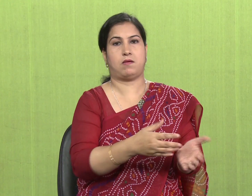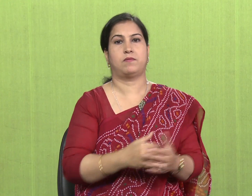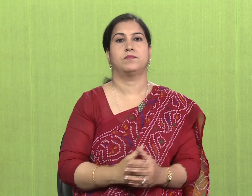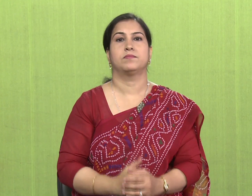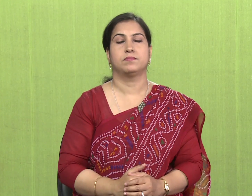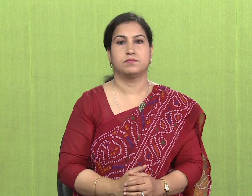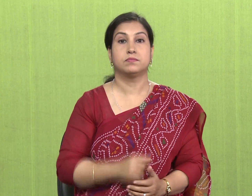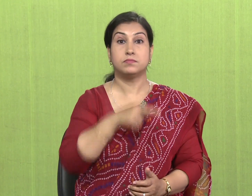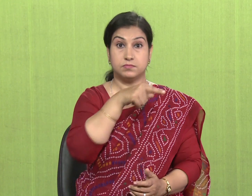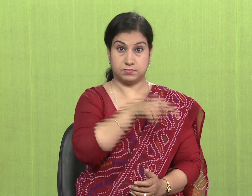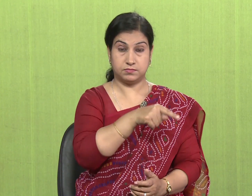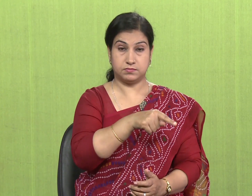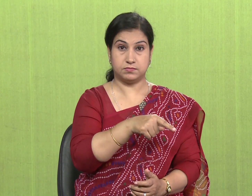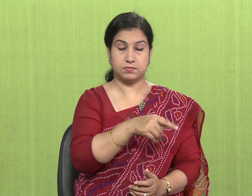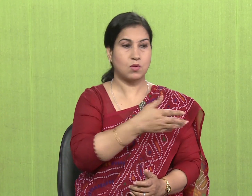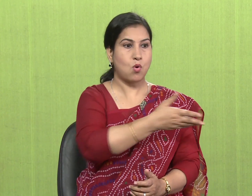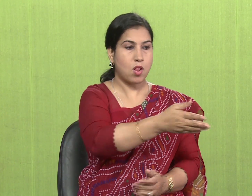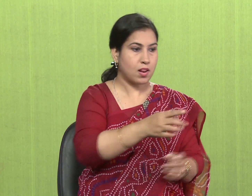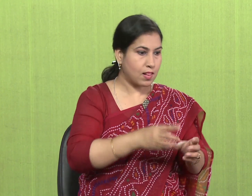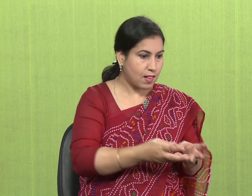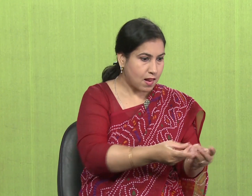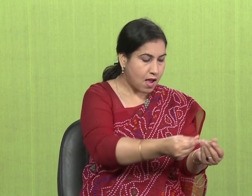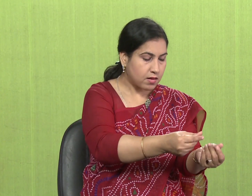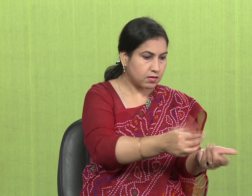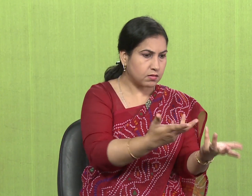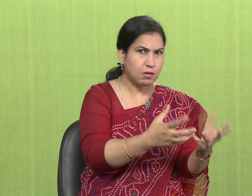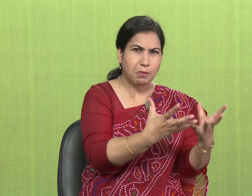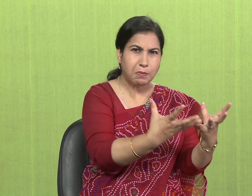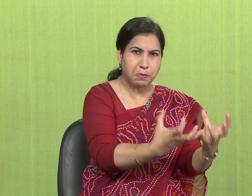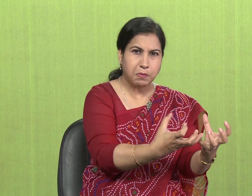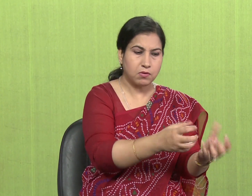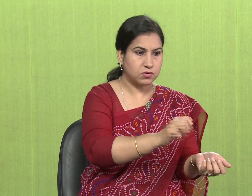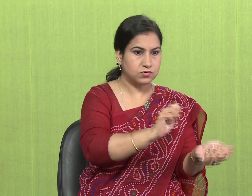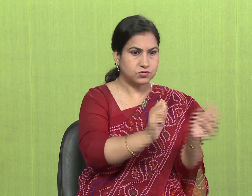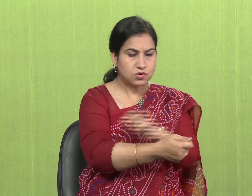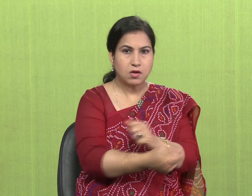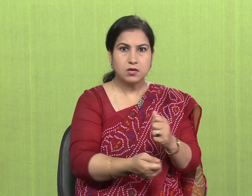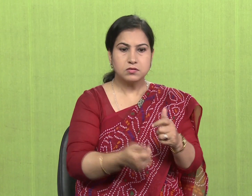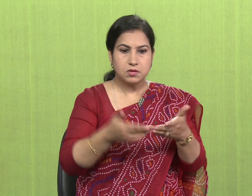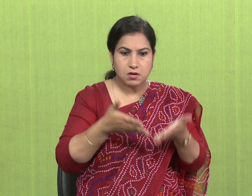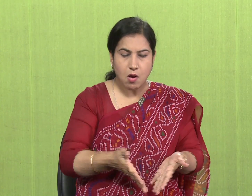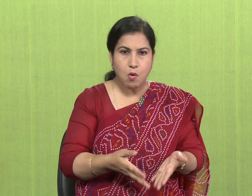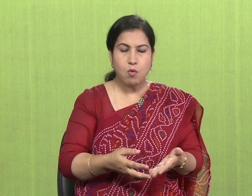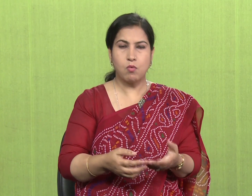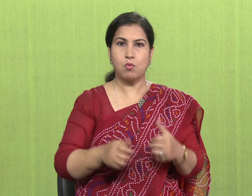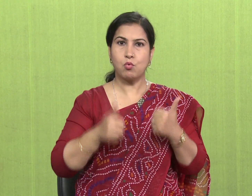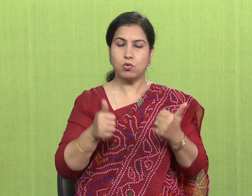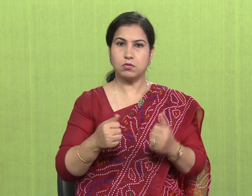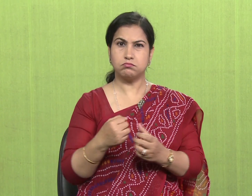He turned the arid land into cultivable, densely afforested,